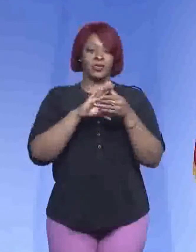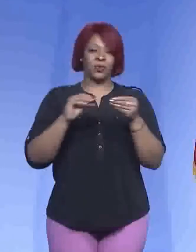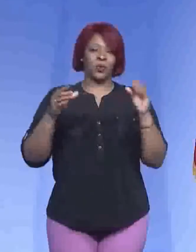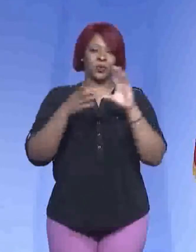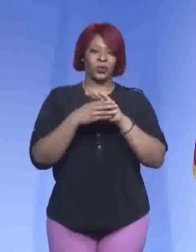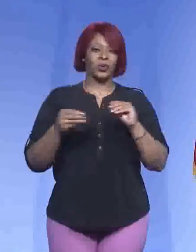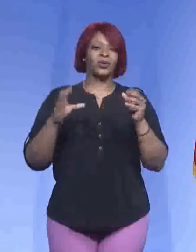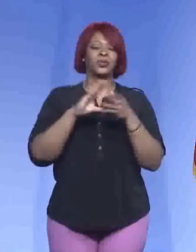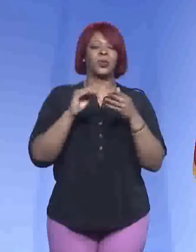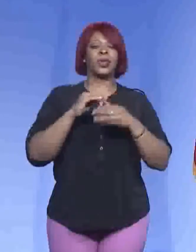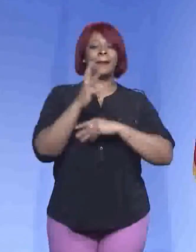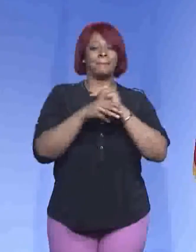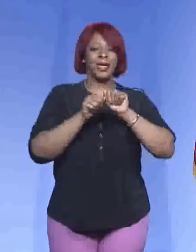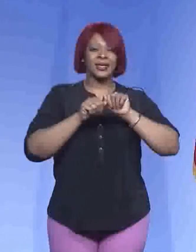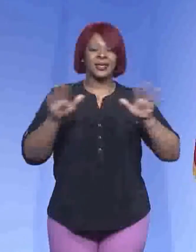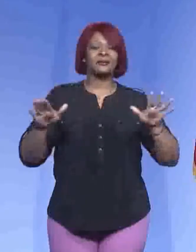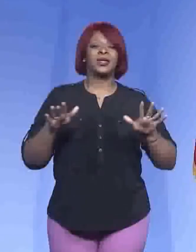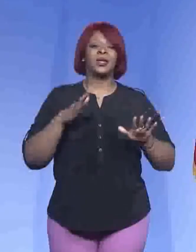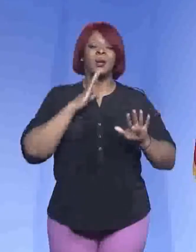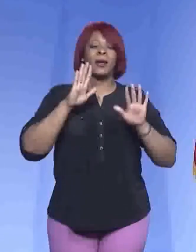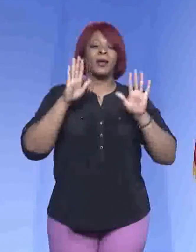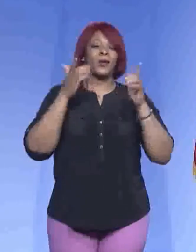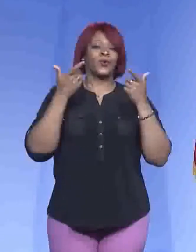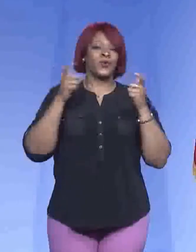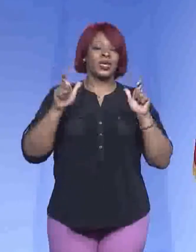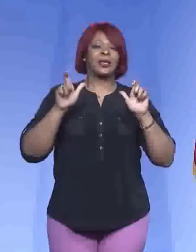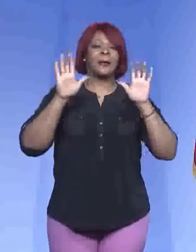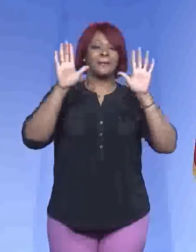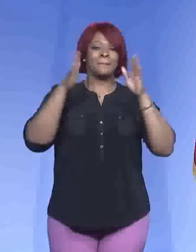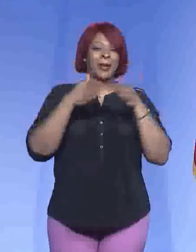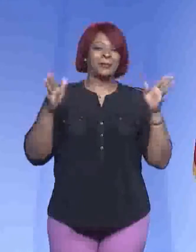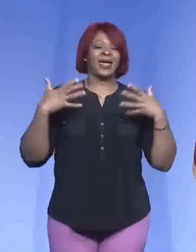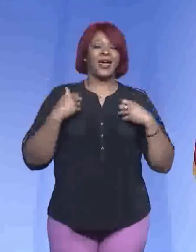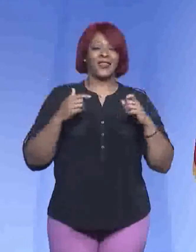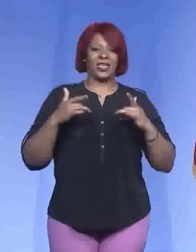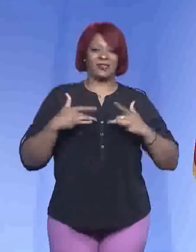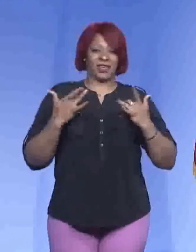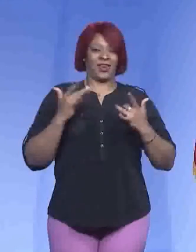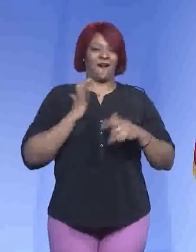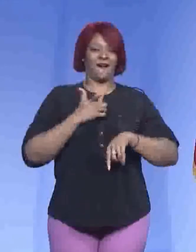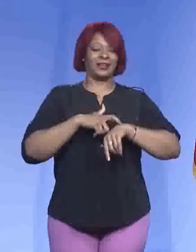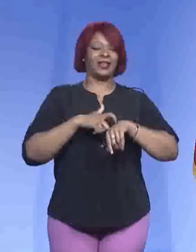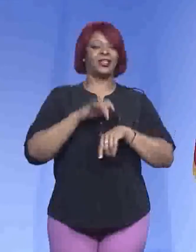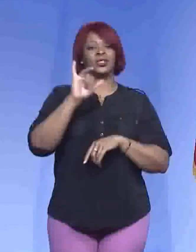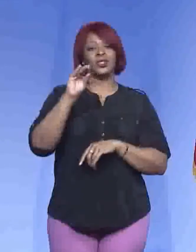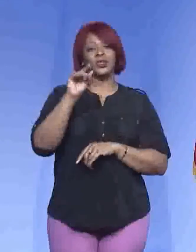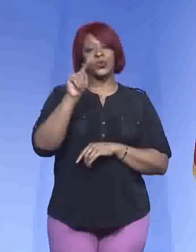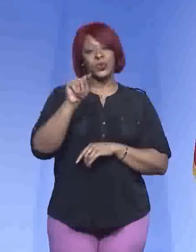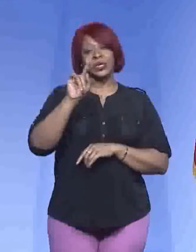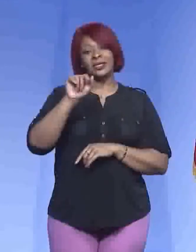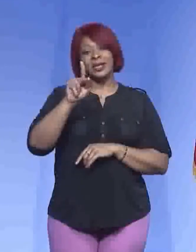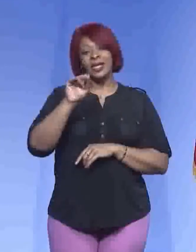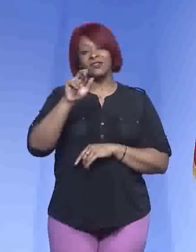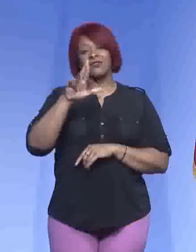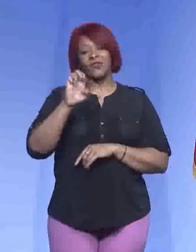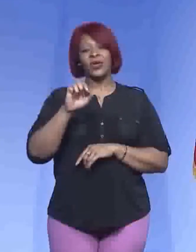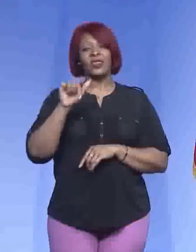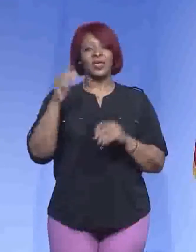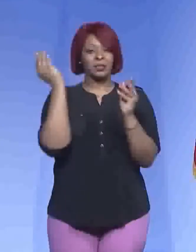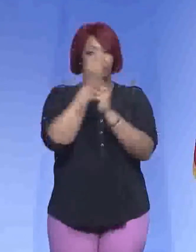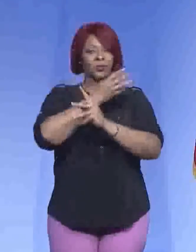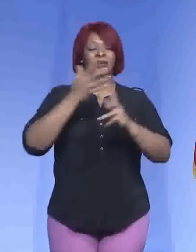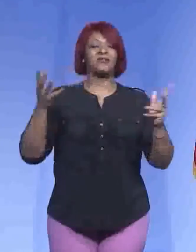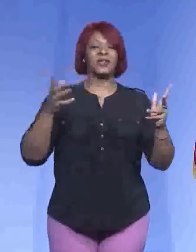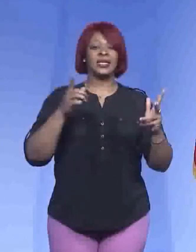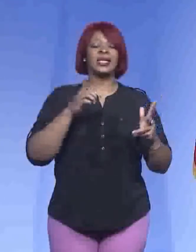story of the pandemic. It is the greatest public health event of our lifetimes. And the joint task force that this briefing